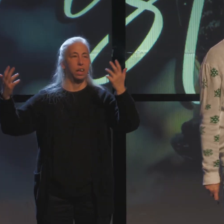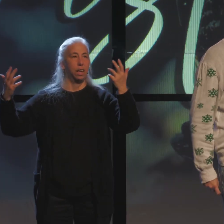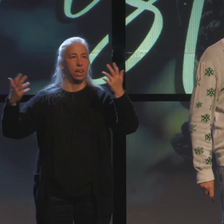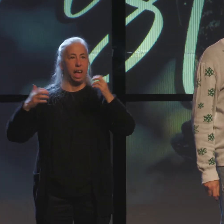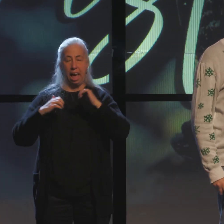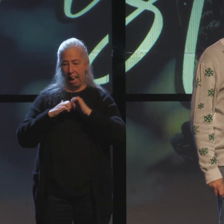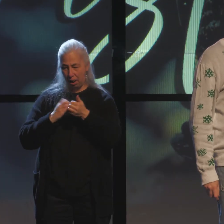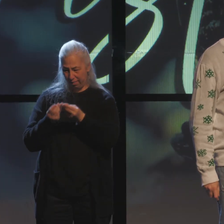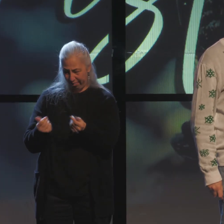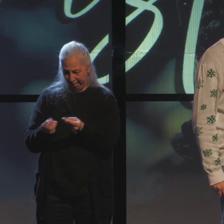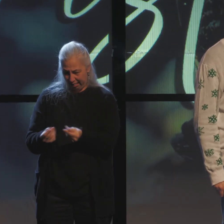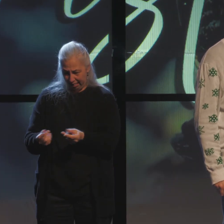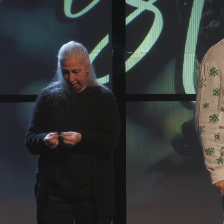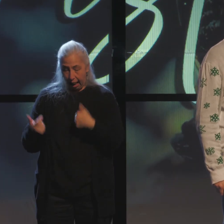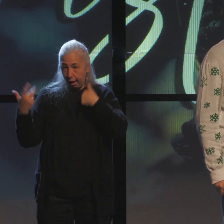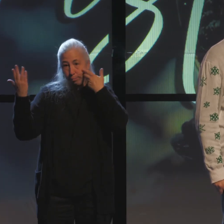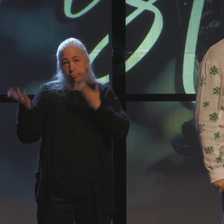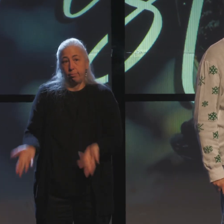to solve.